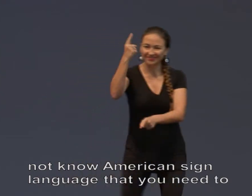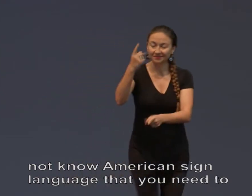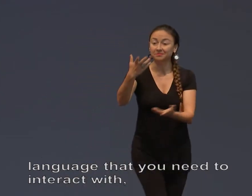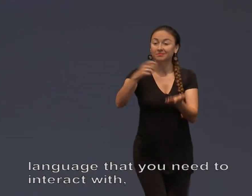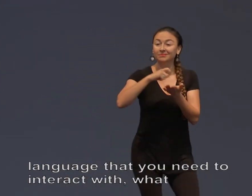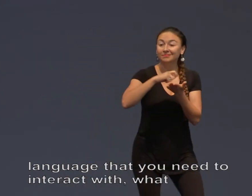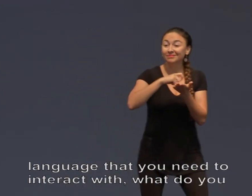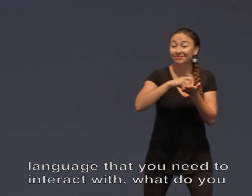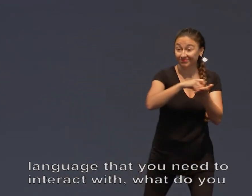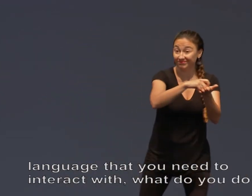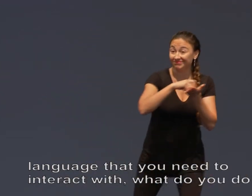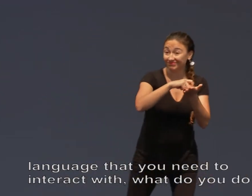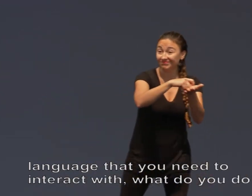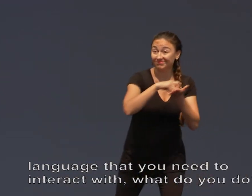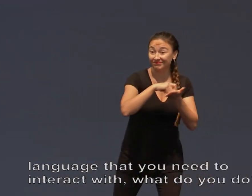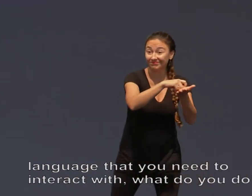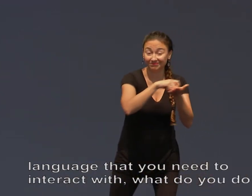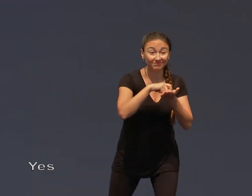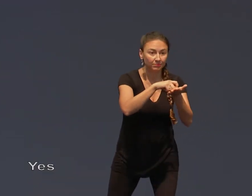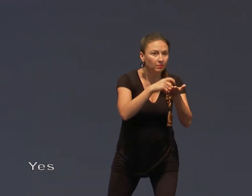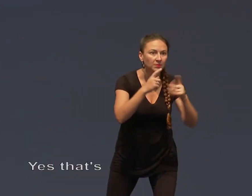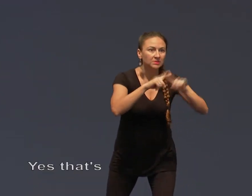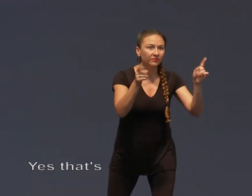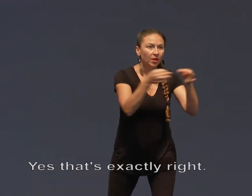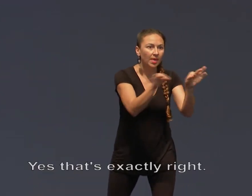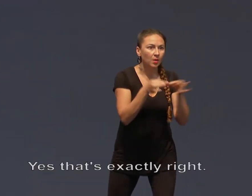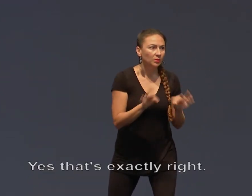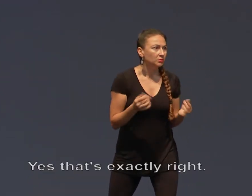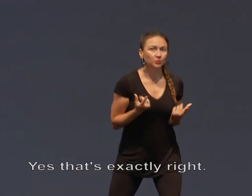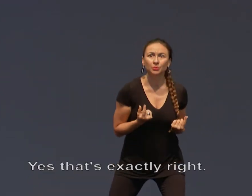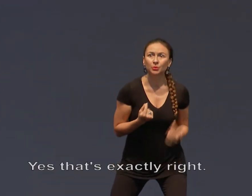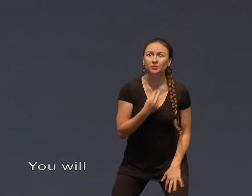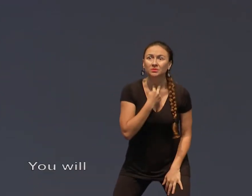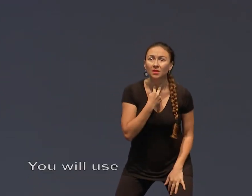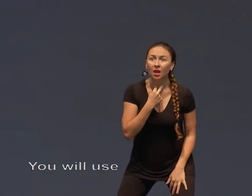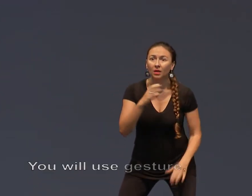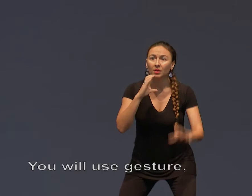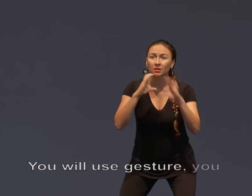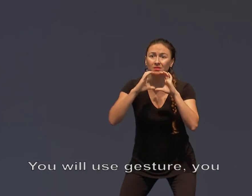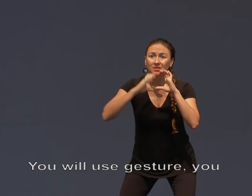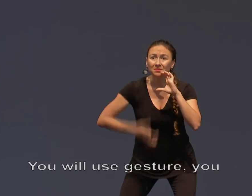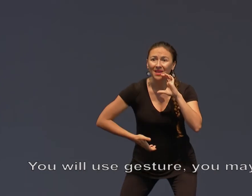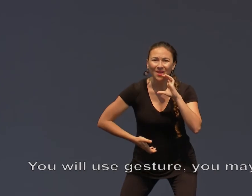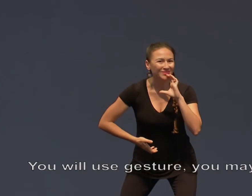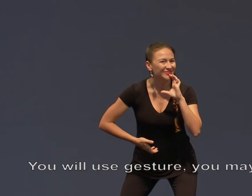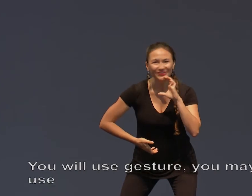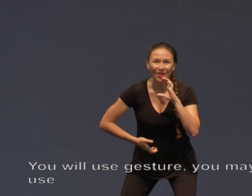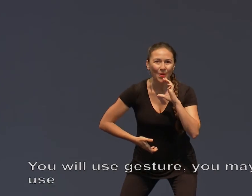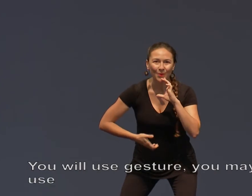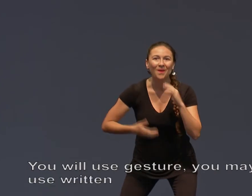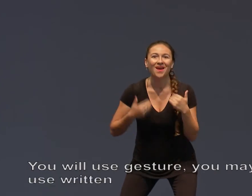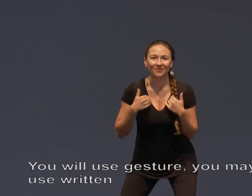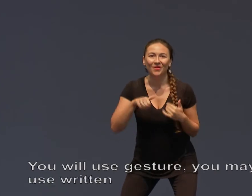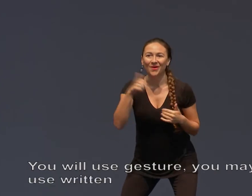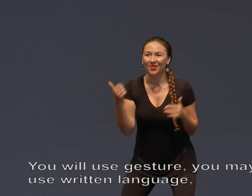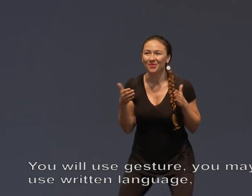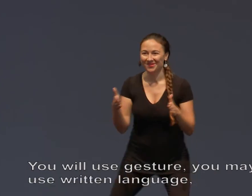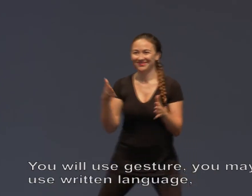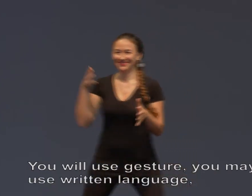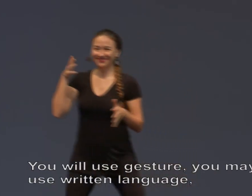that's exactly right. You will use gesture. You may use written language. Perhaps the person that you're speaking with or